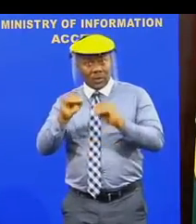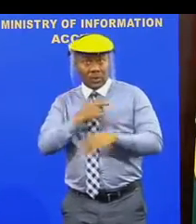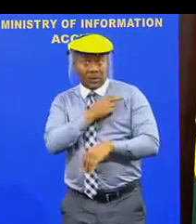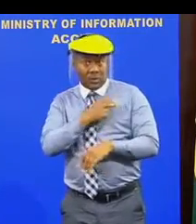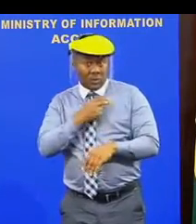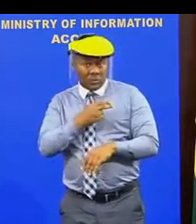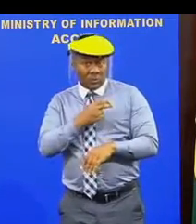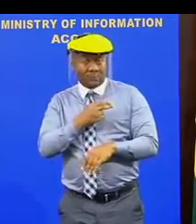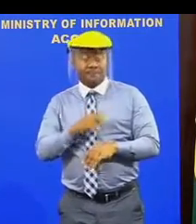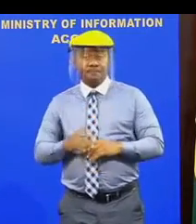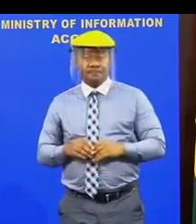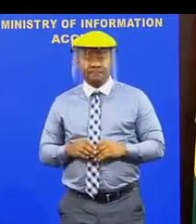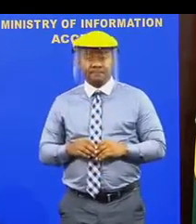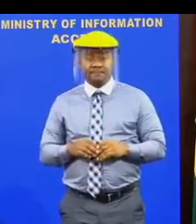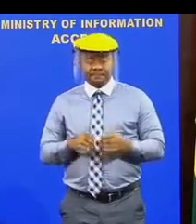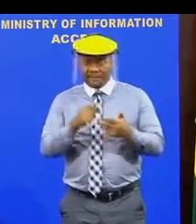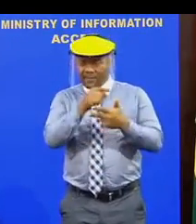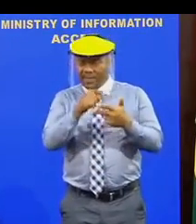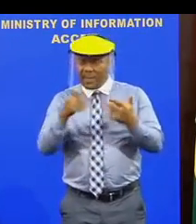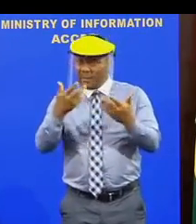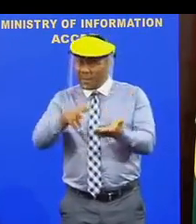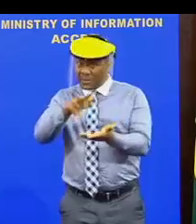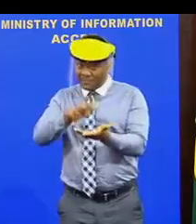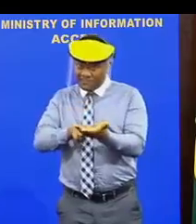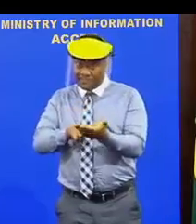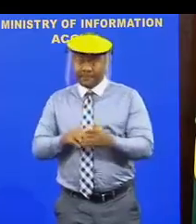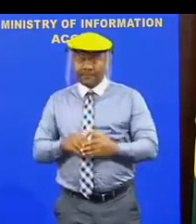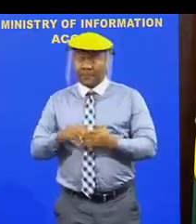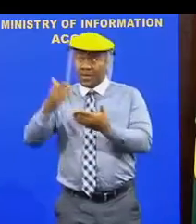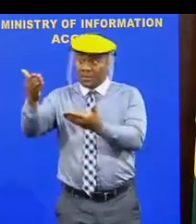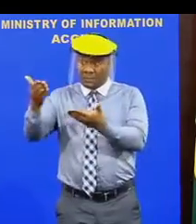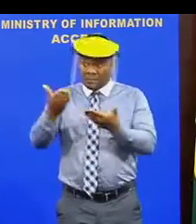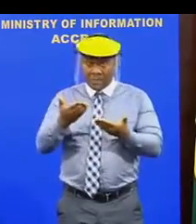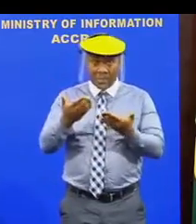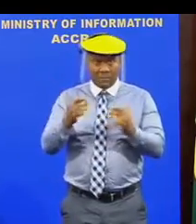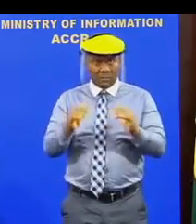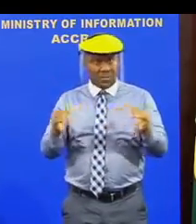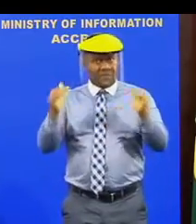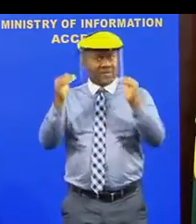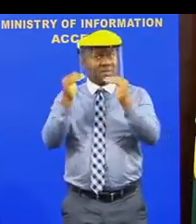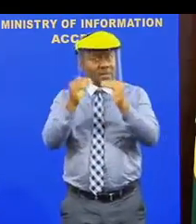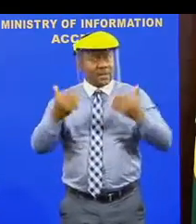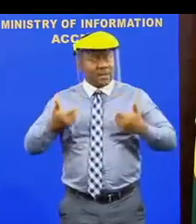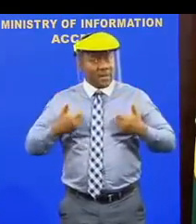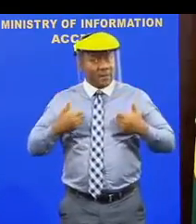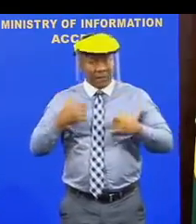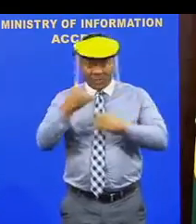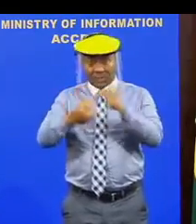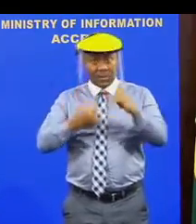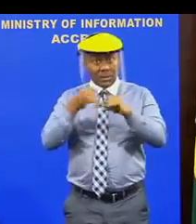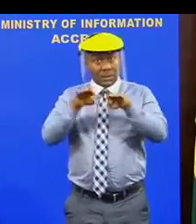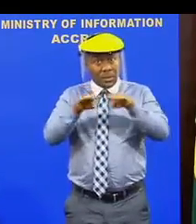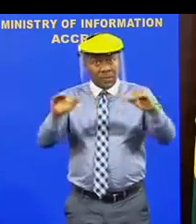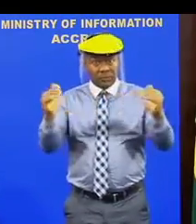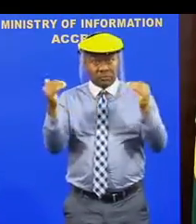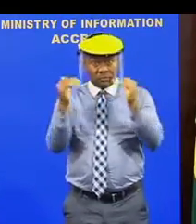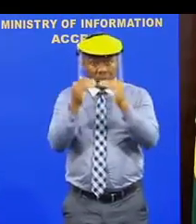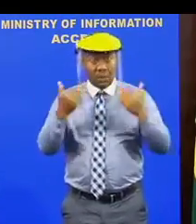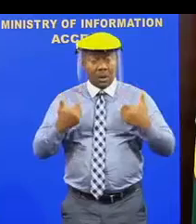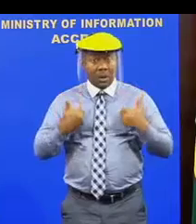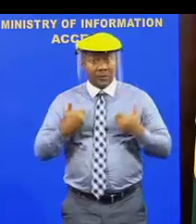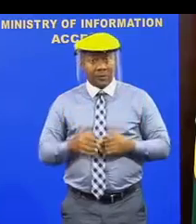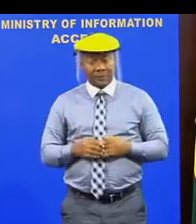Normally you have what you call an international reference standard for RDTs with which you use to validate this RDT,